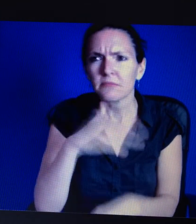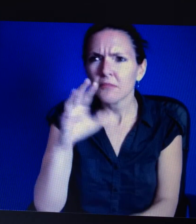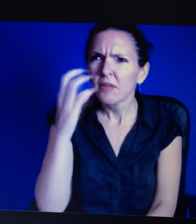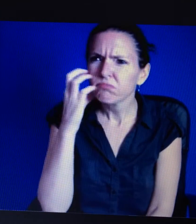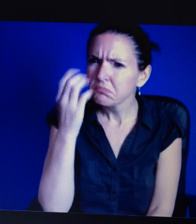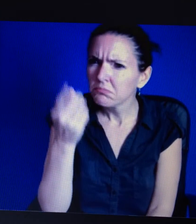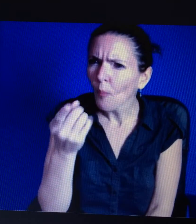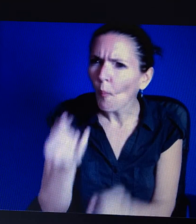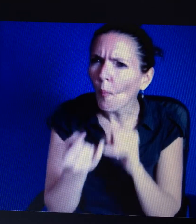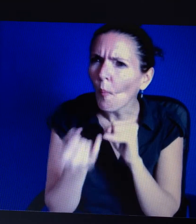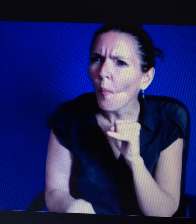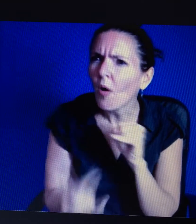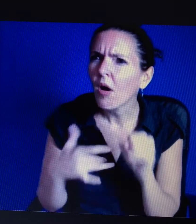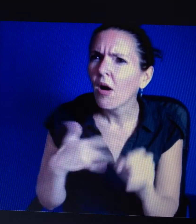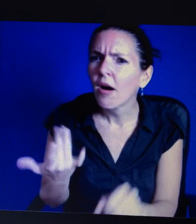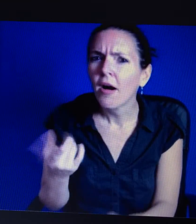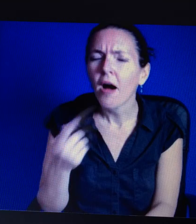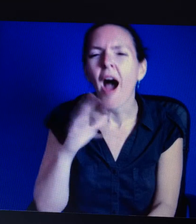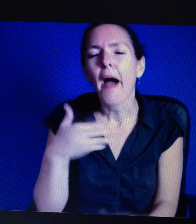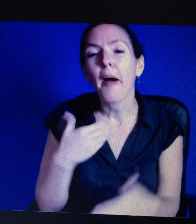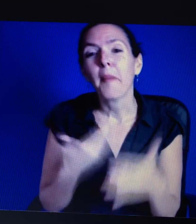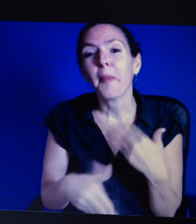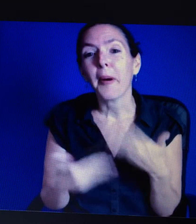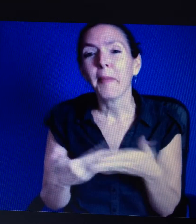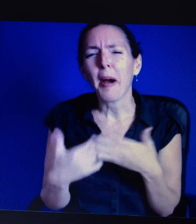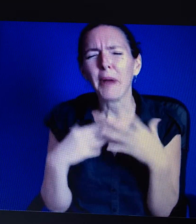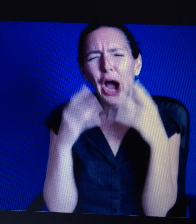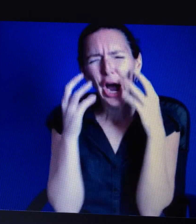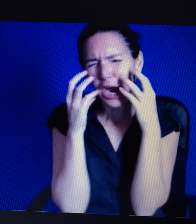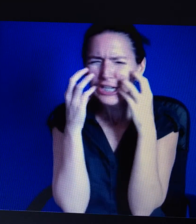have a better understanding and you won't be confused.